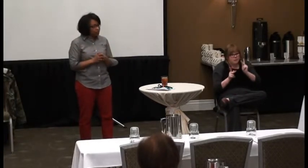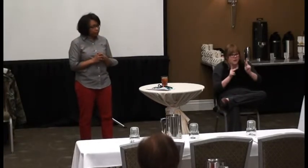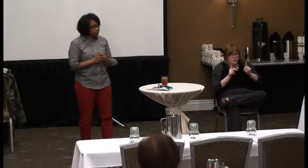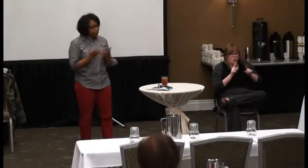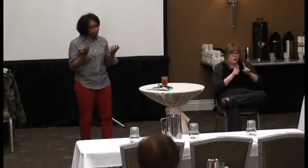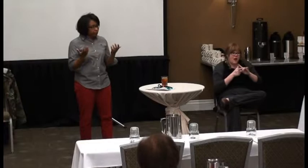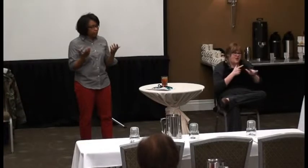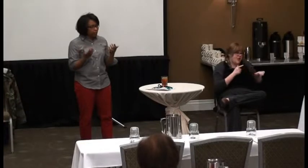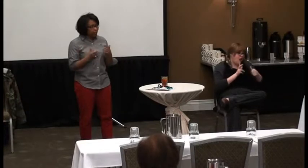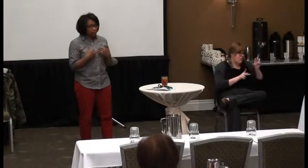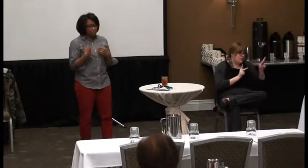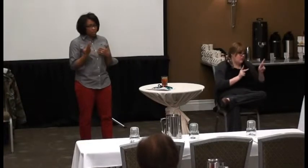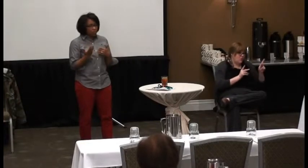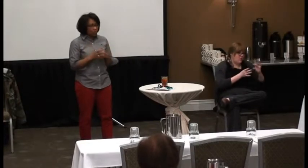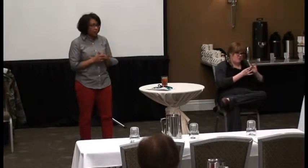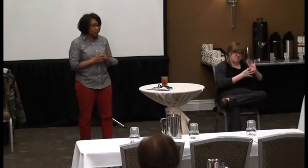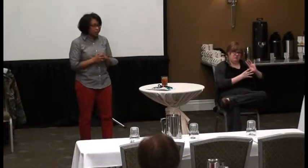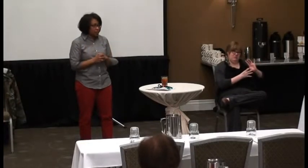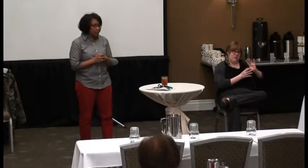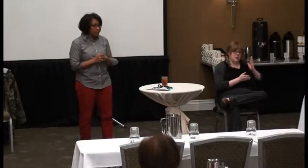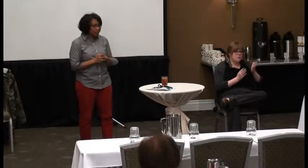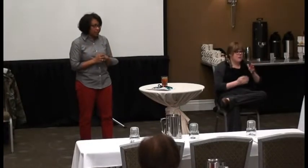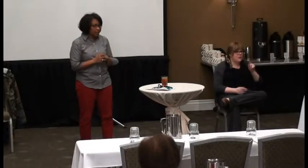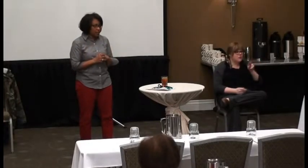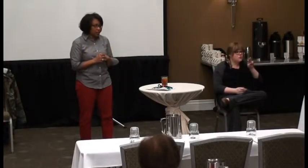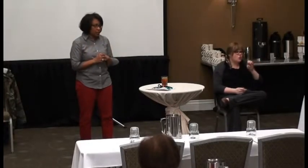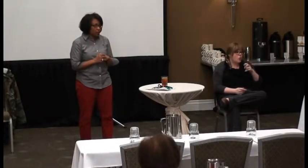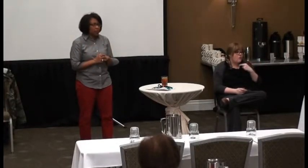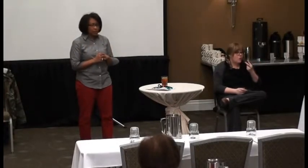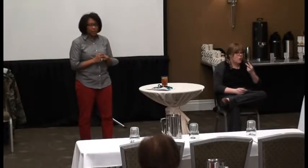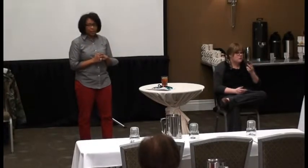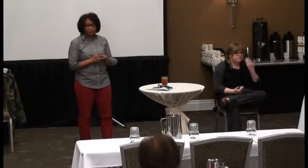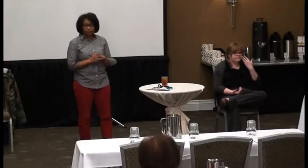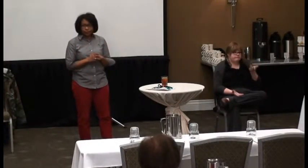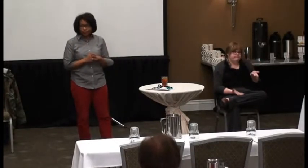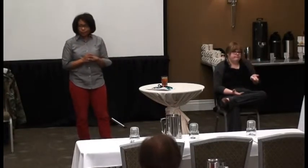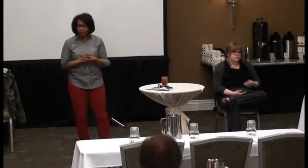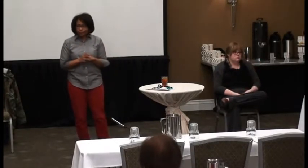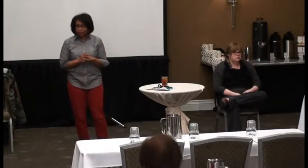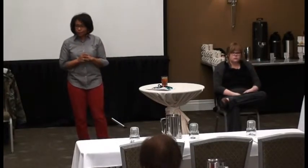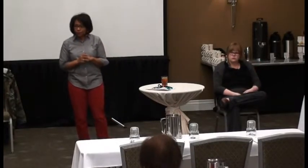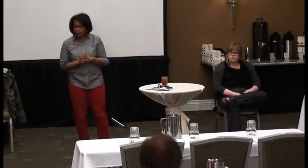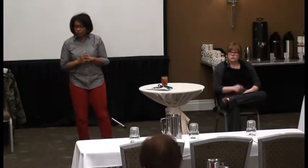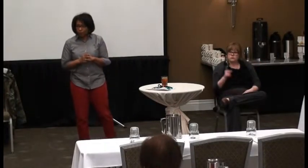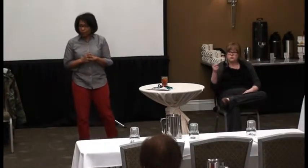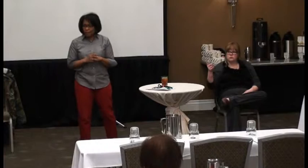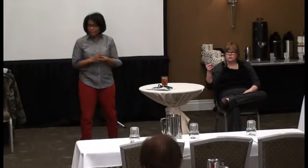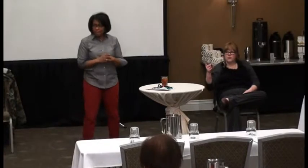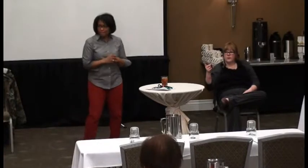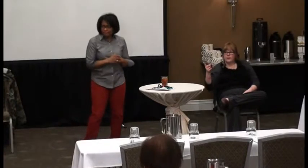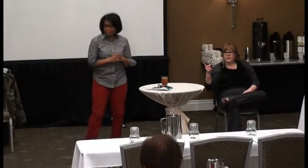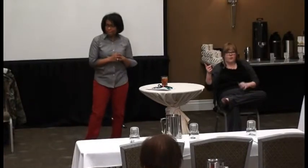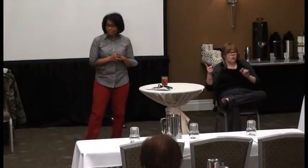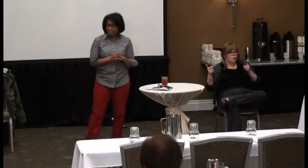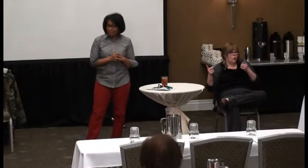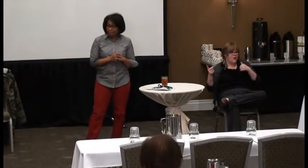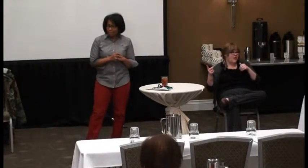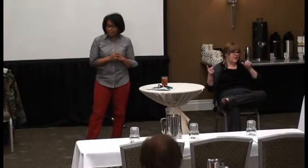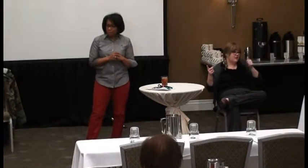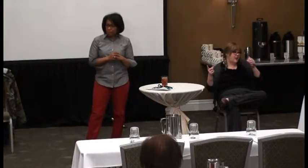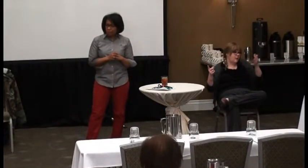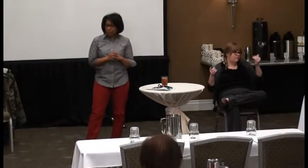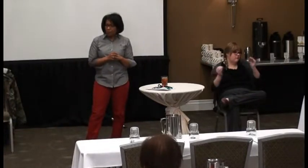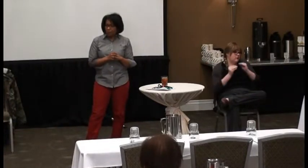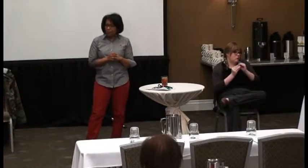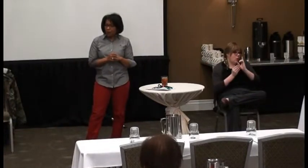won't. It could be a tone of voice. It could be a number of things. So, yeah. We're only going to have like 10 or 15 more minutes until we're